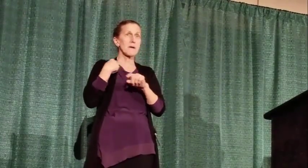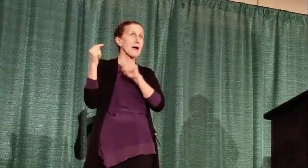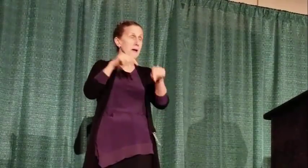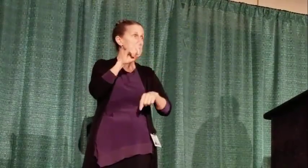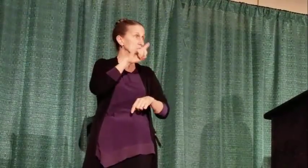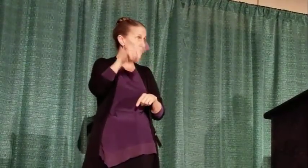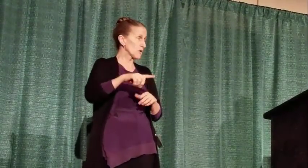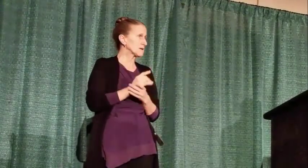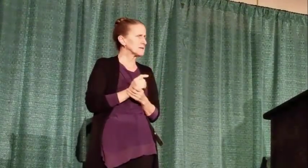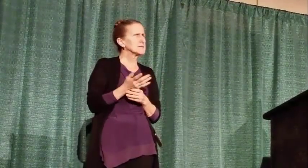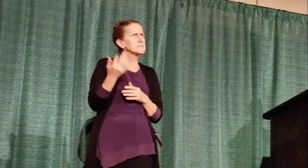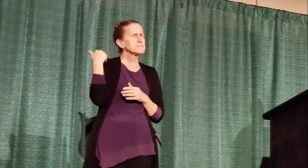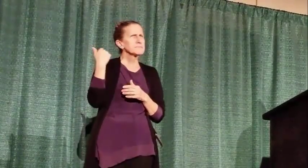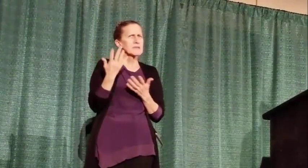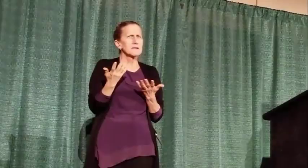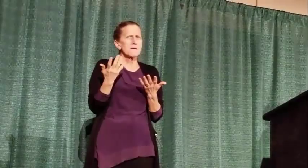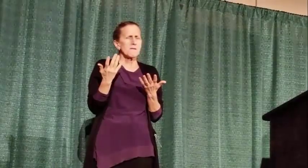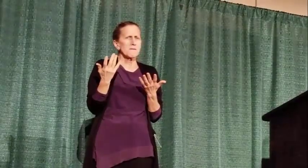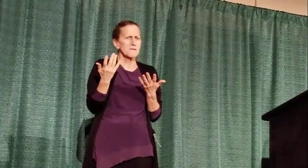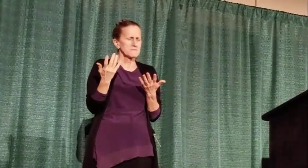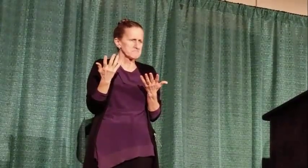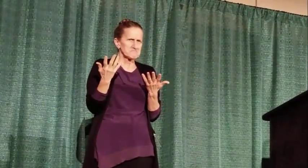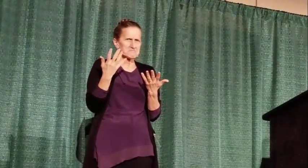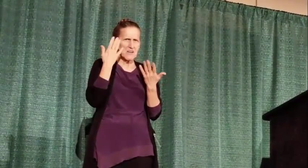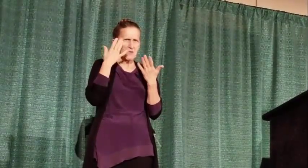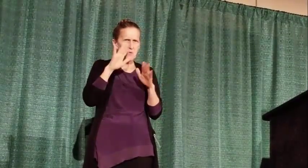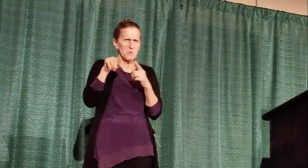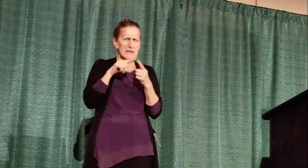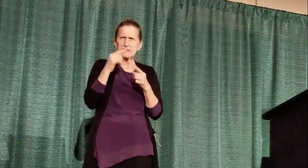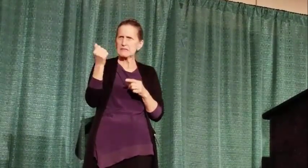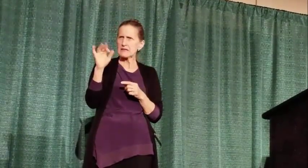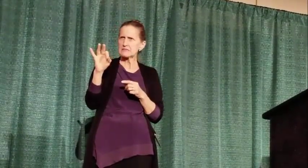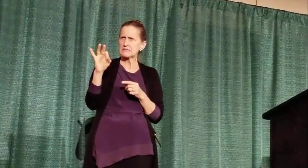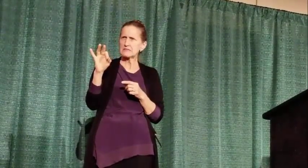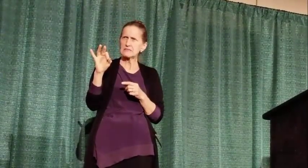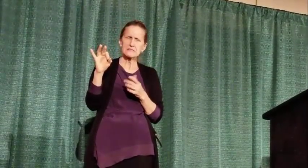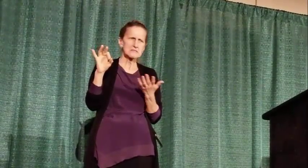Detroit back in, I don't know when it was,